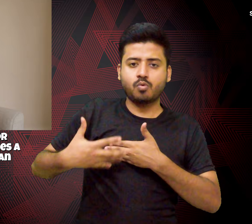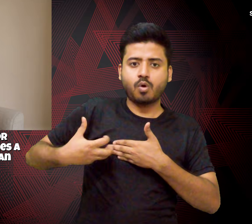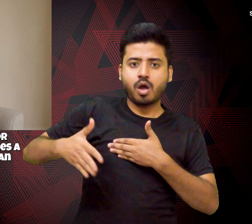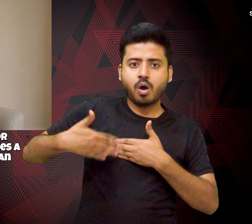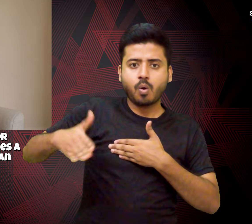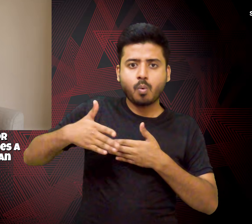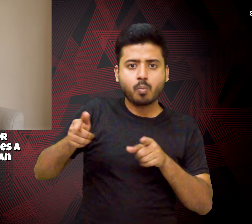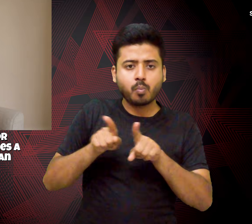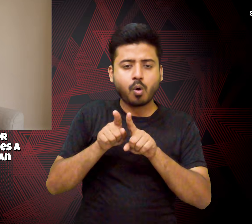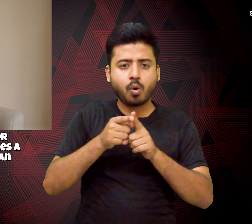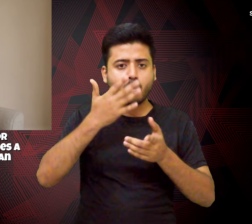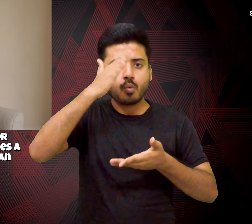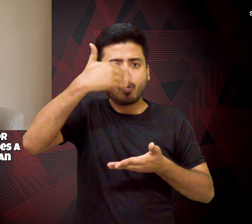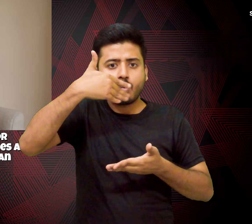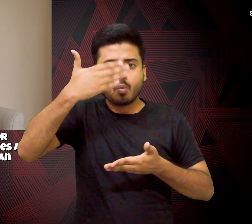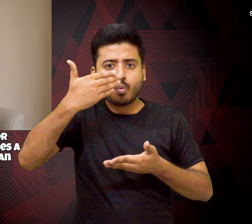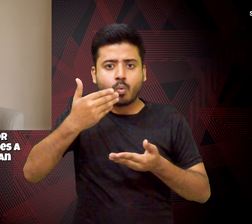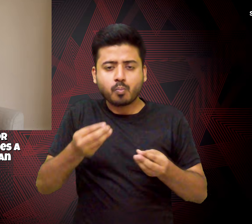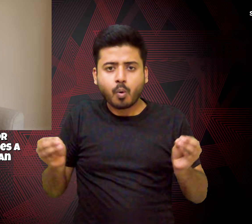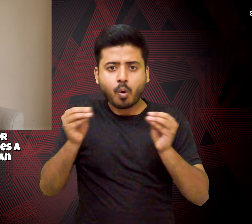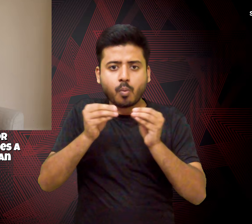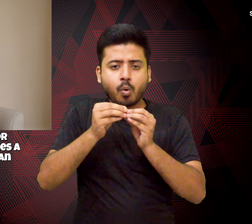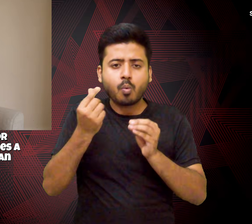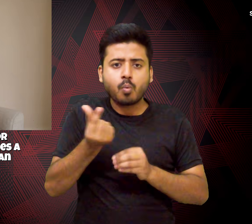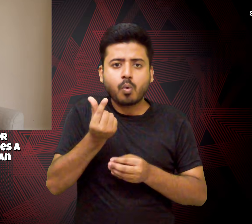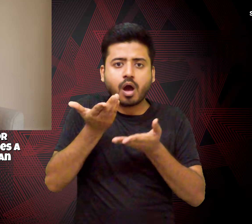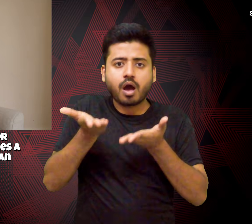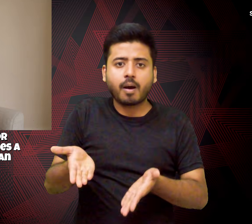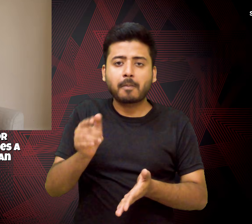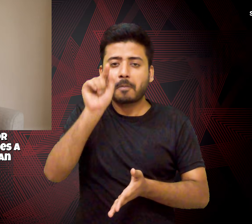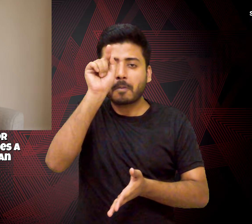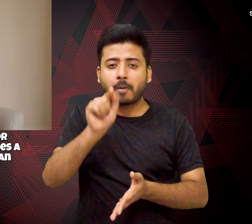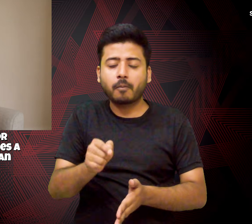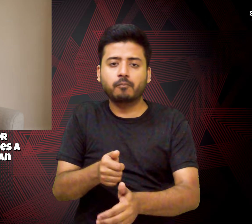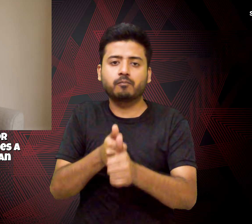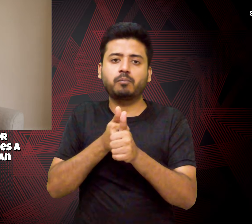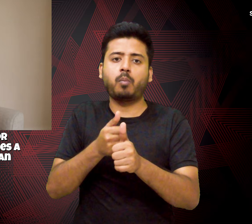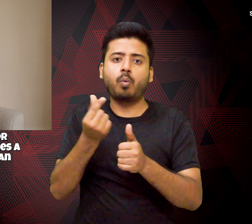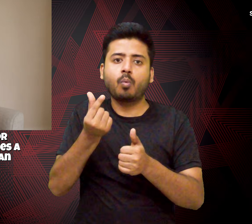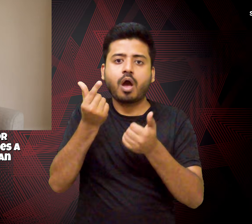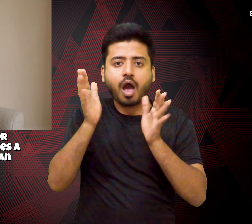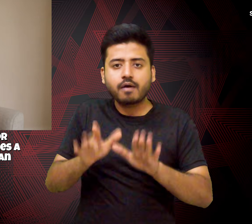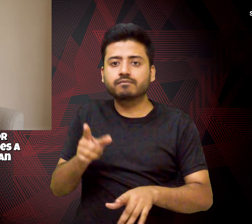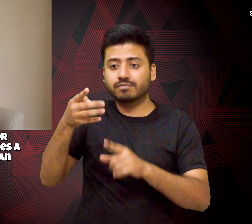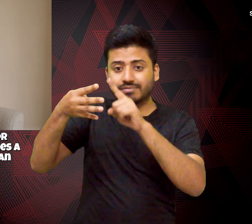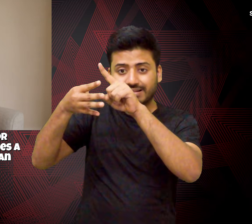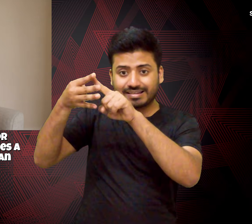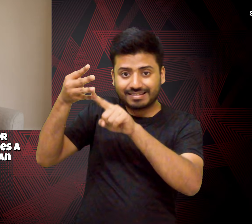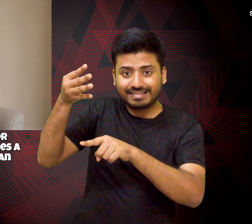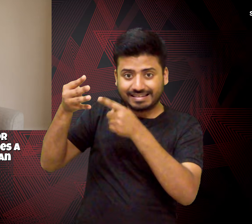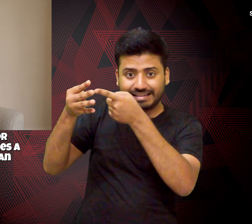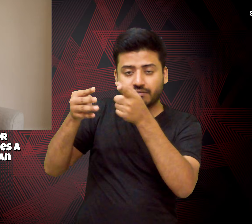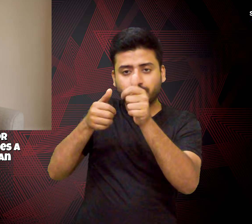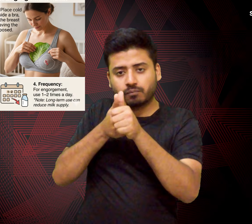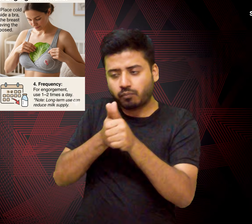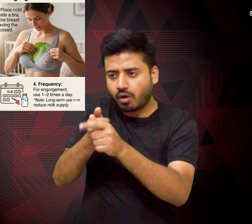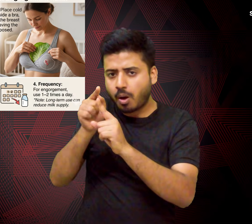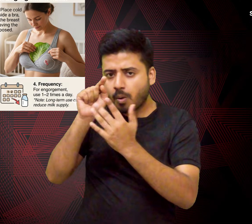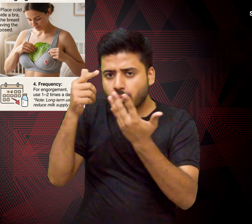continue breastfeeding, potentially increasing the overall duration of breastfeeding. Assistance in weaning. Cabbage leaves can be used to